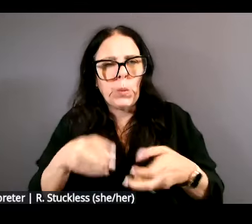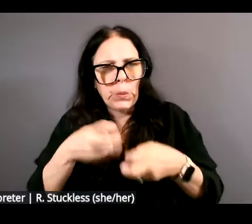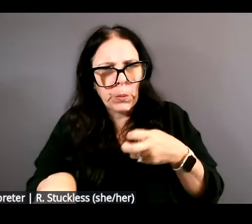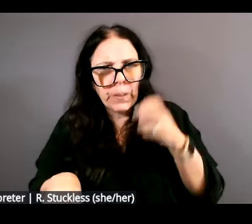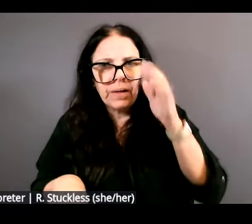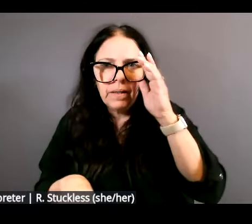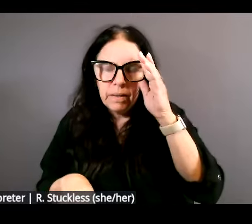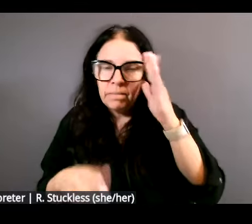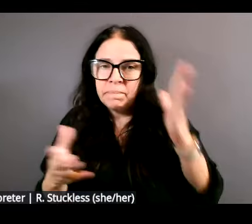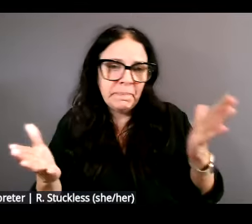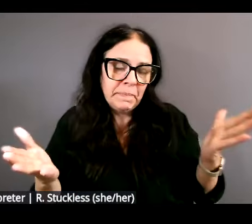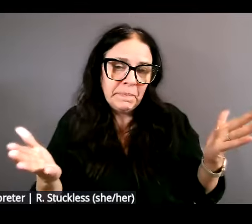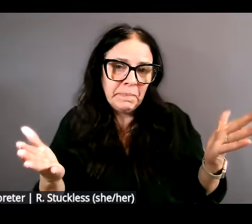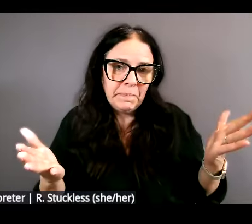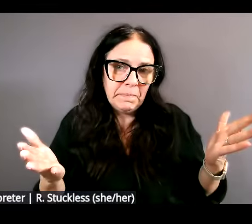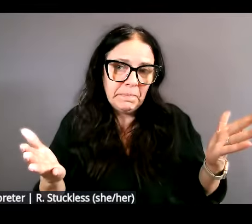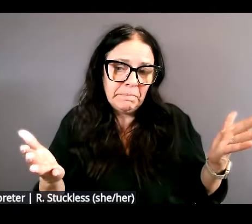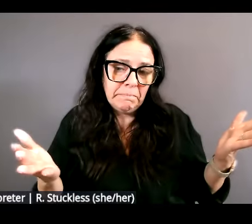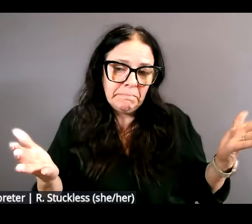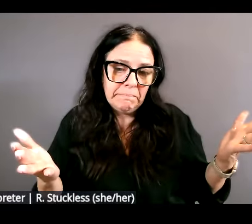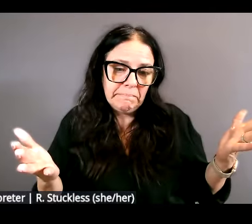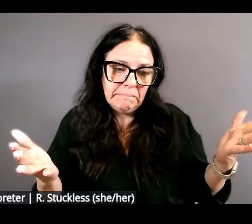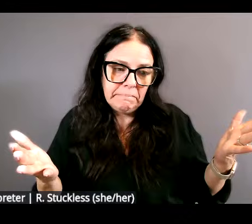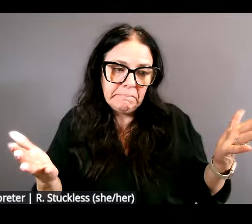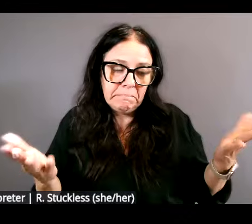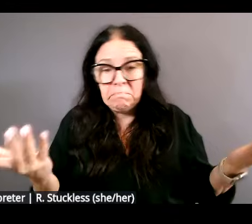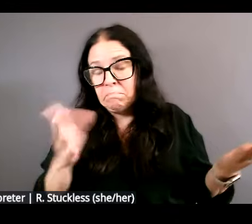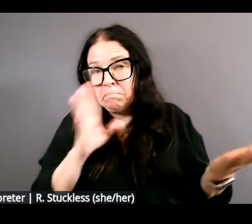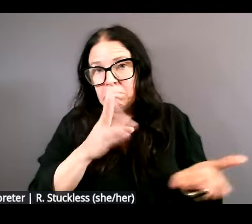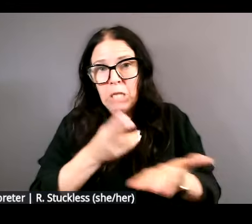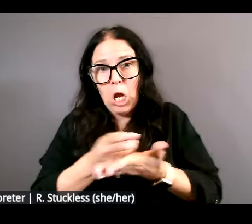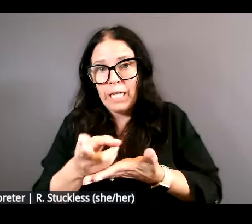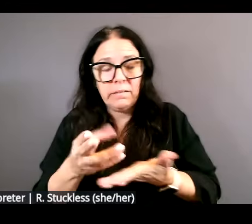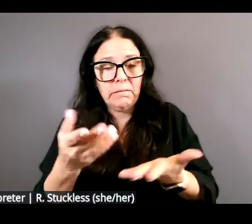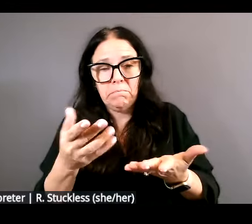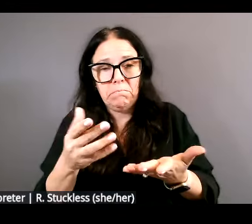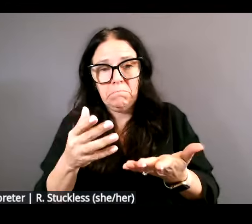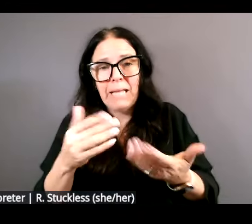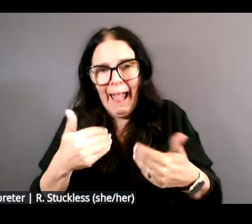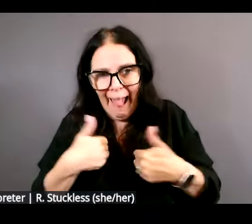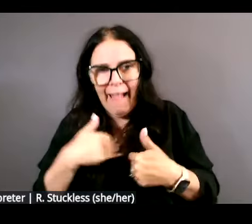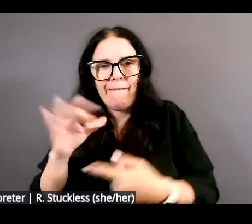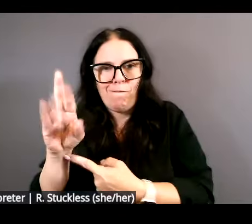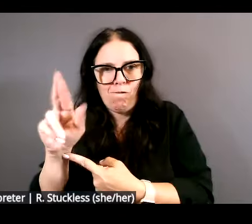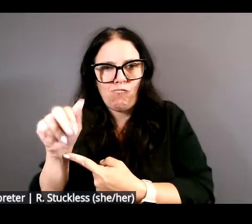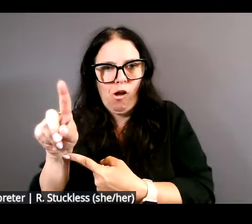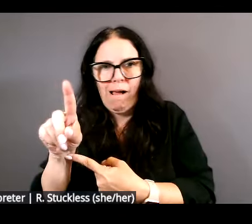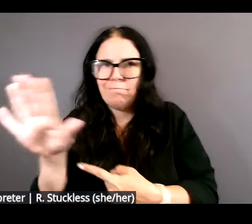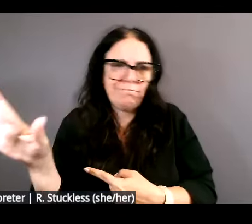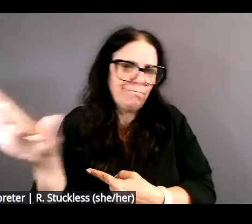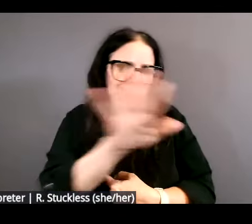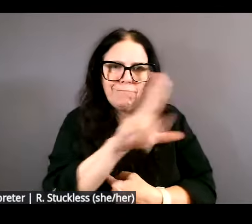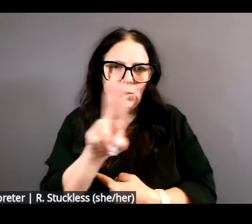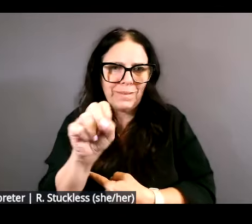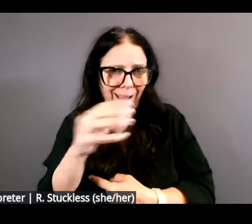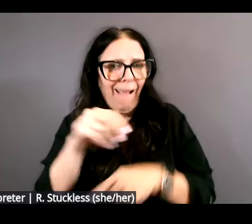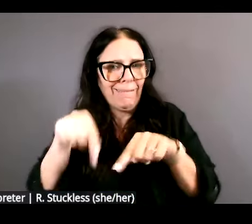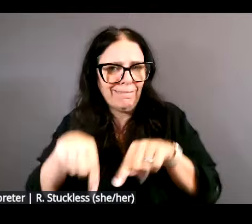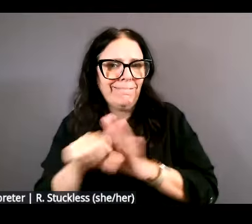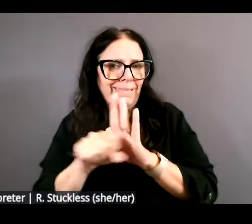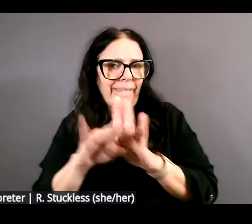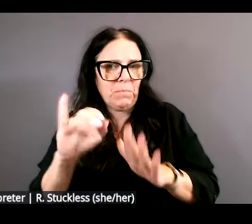quite frankly, there's fraud that continues to go on in Michigan and throughout the country. So that's why we were started. I appreciate